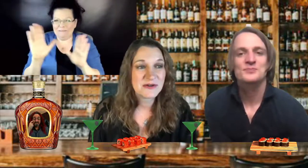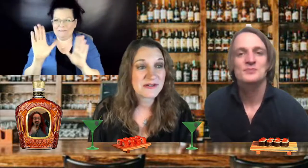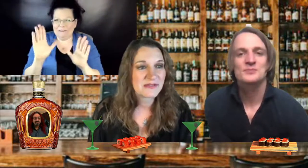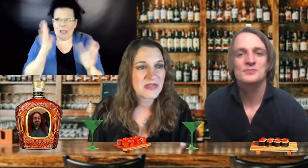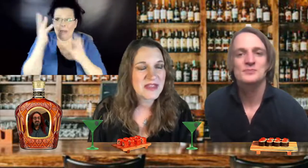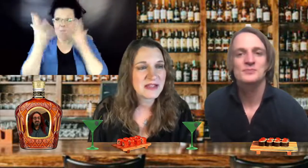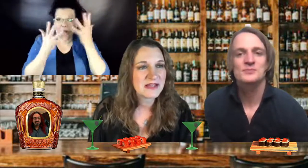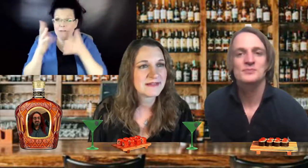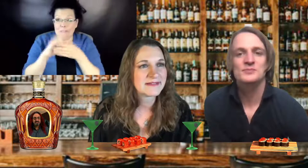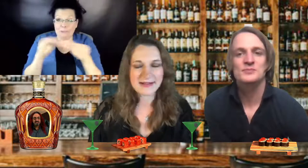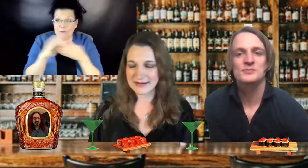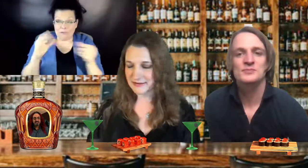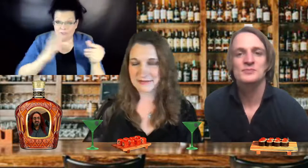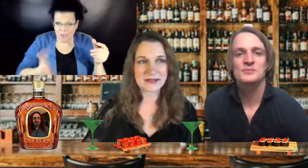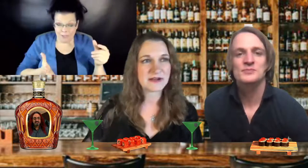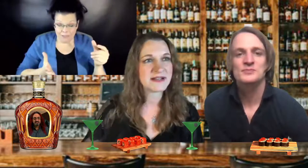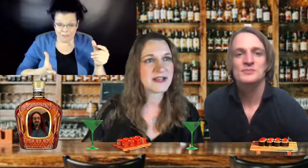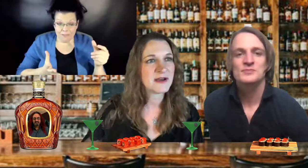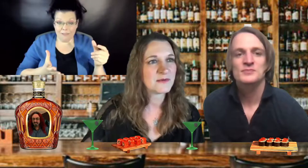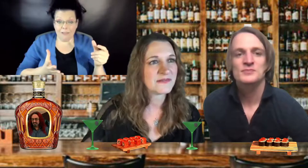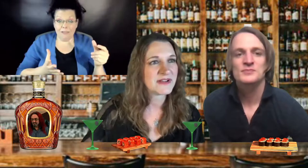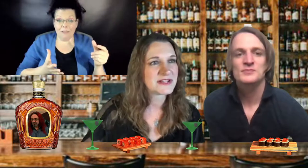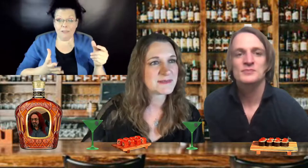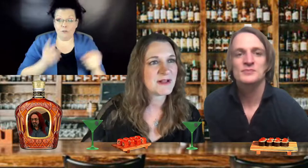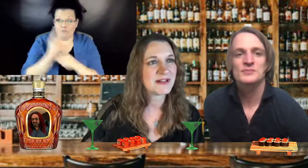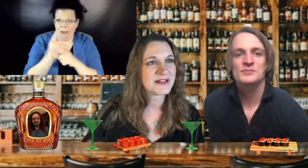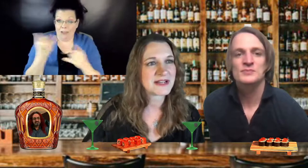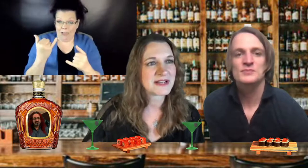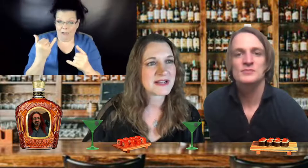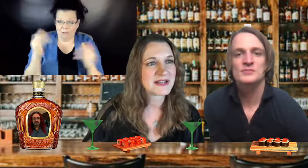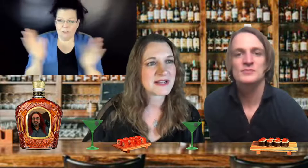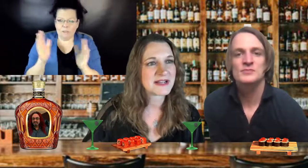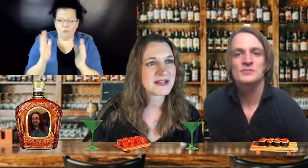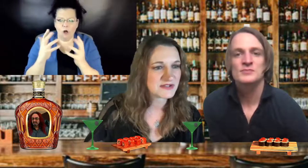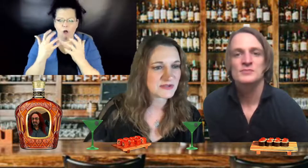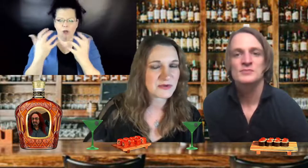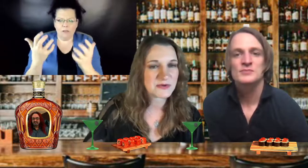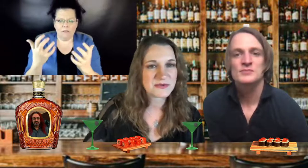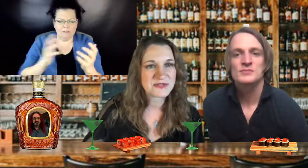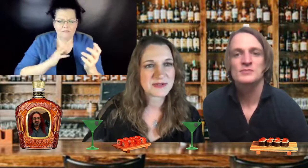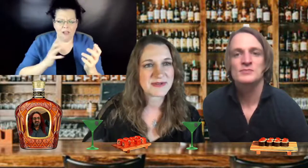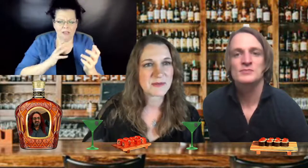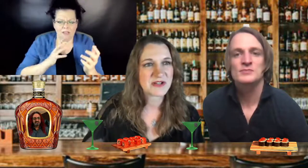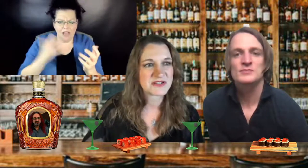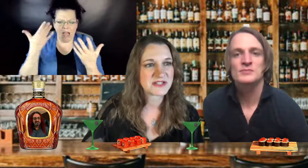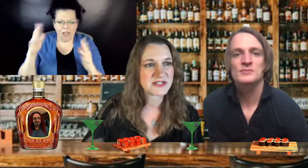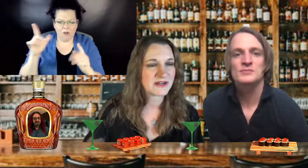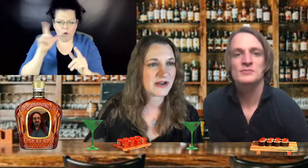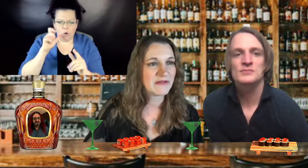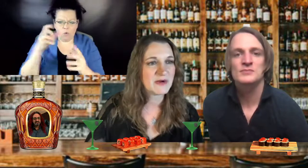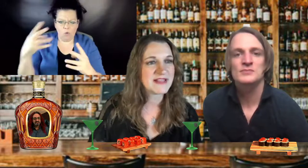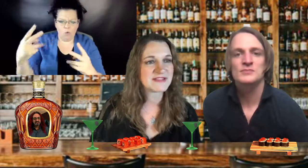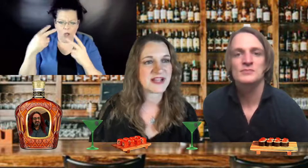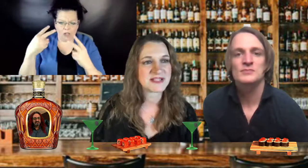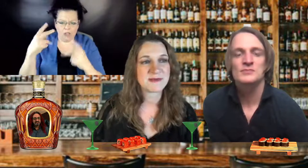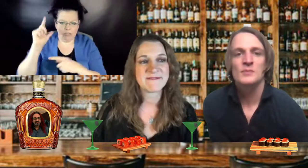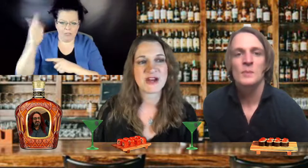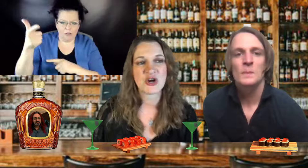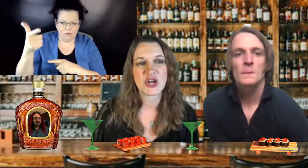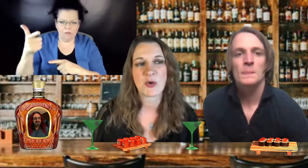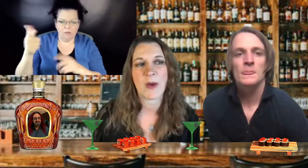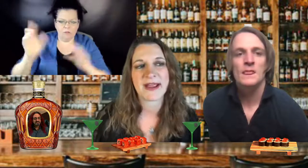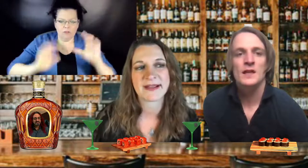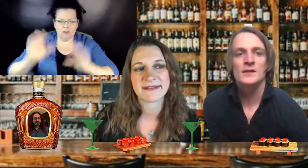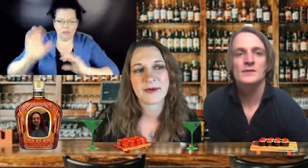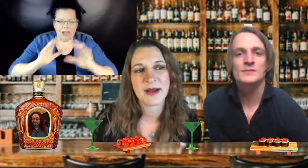embarrassing stories. The thing is, and like right now, we've got a small audience, which is fine. I just don't know who's going to be watching later. Everyone in the chat's been